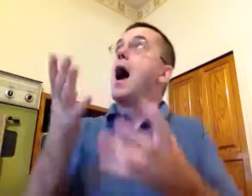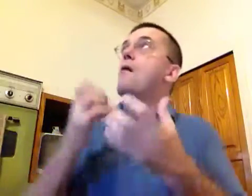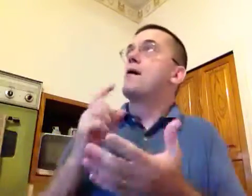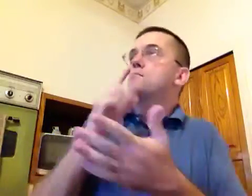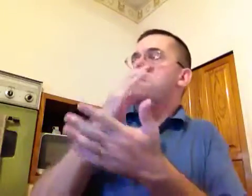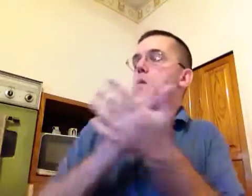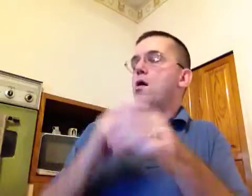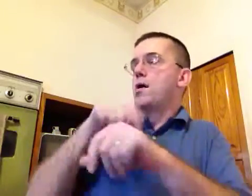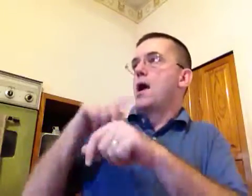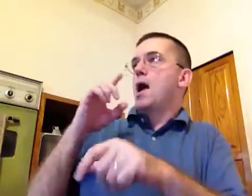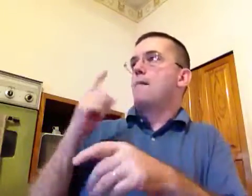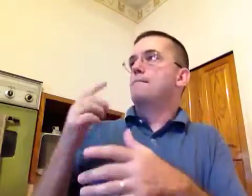He's just afraid. How much do you make part-time?